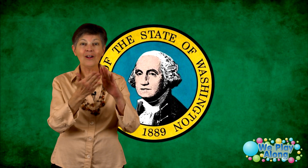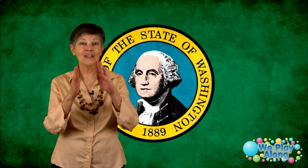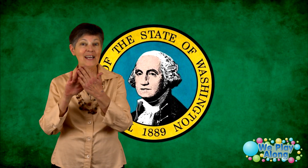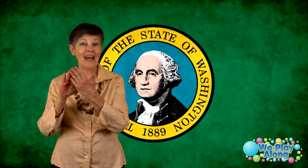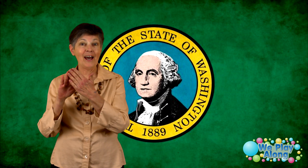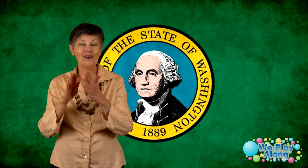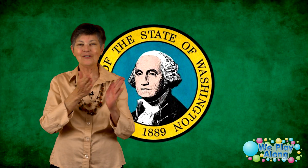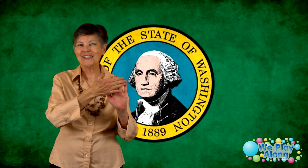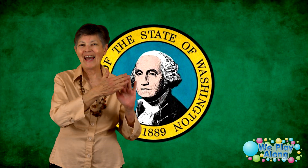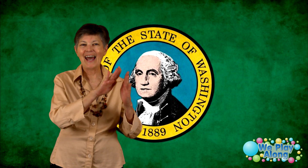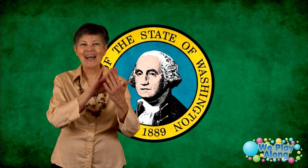Small towns and